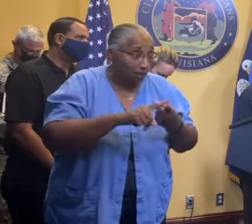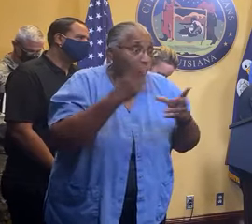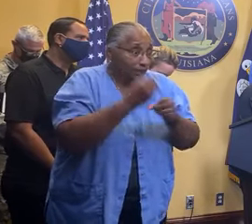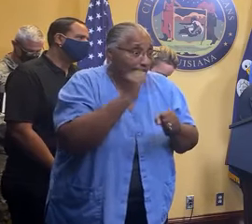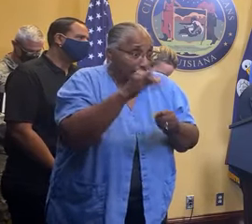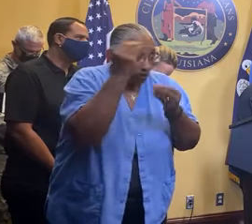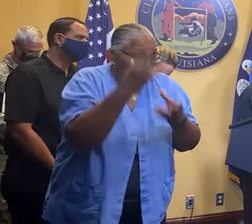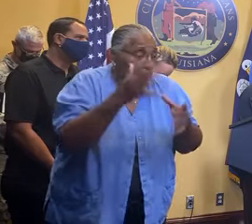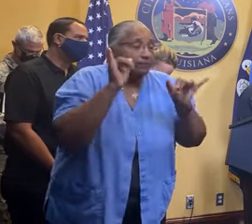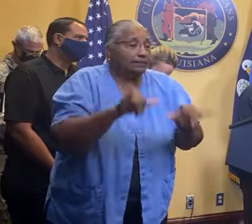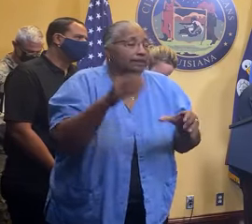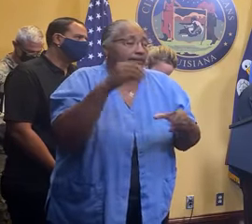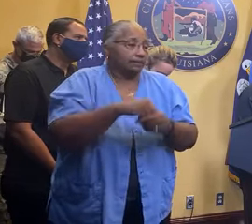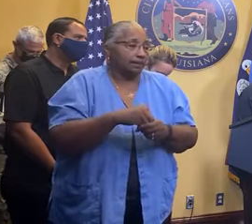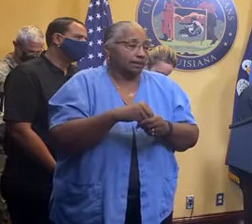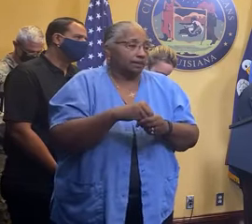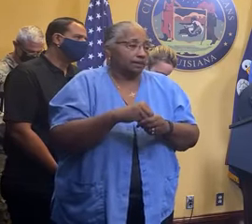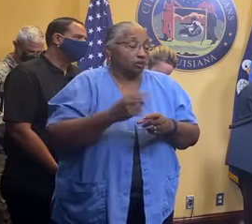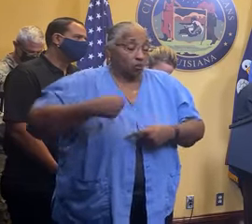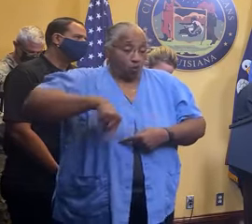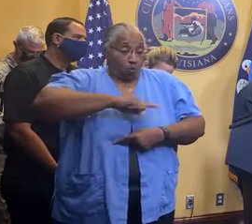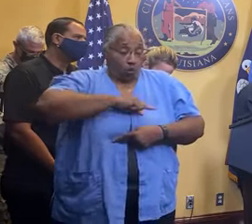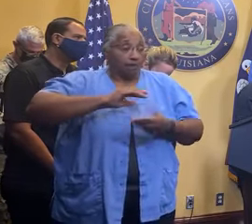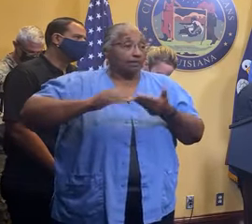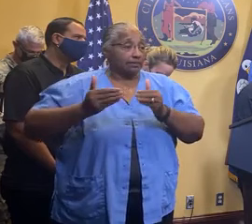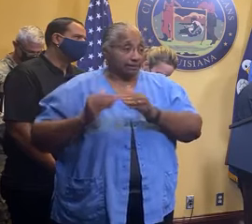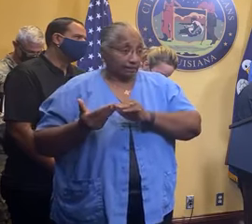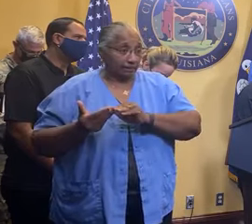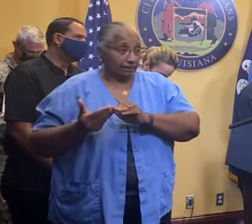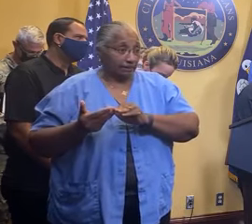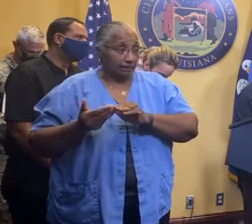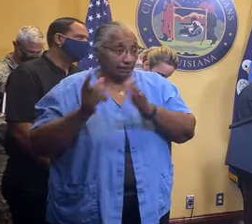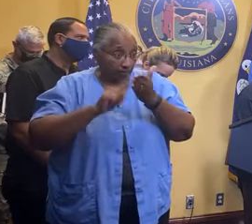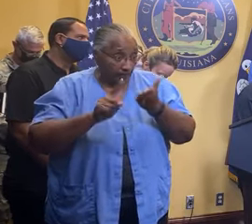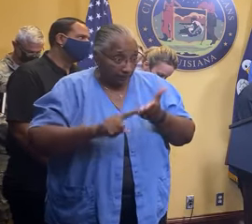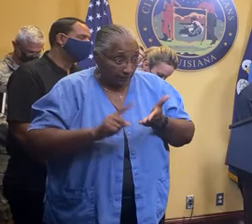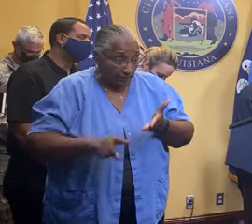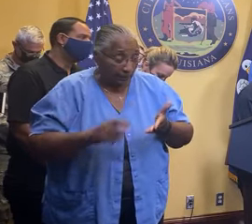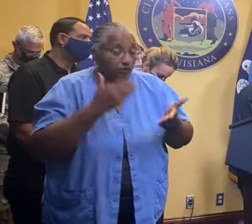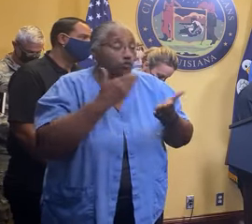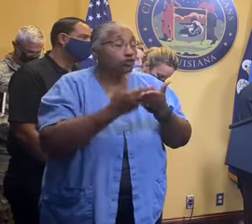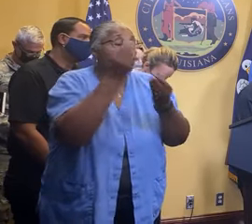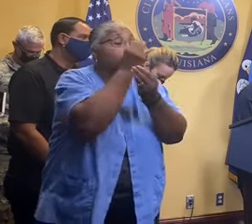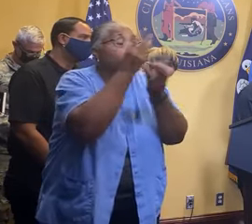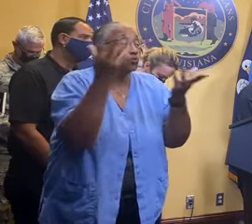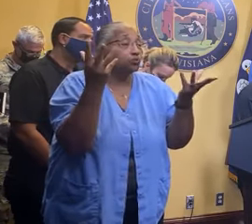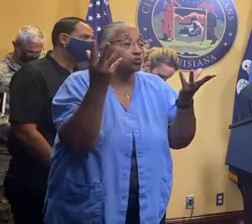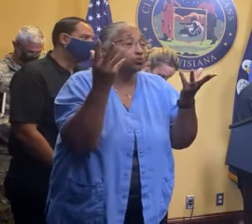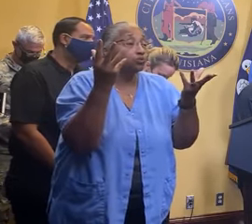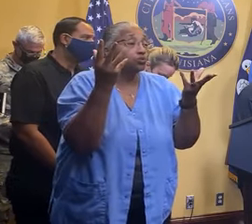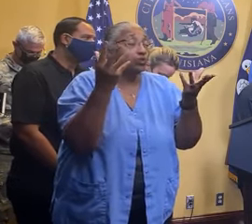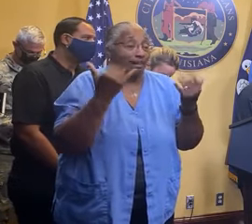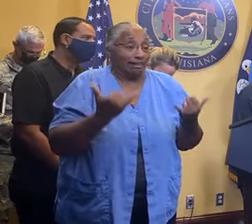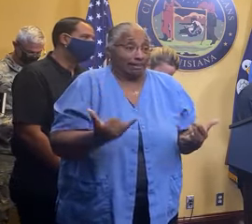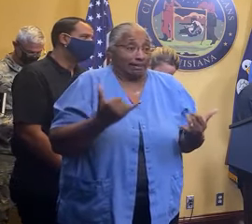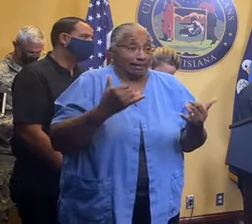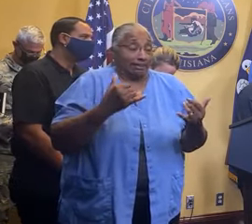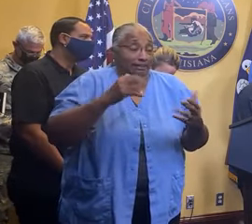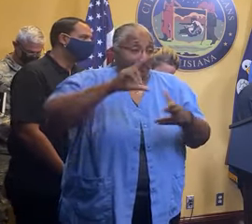We, again, will investigate. The good news is that this